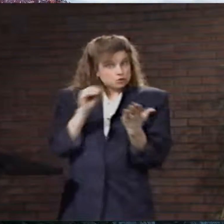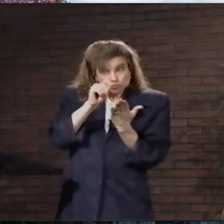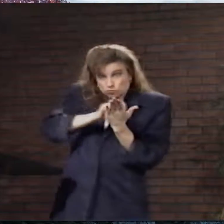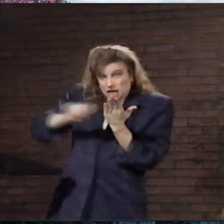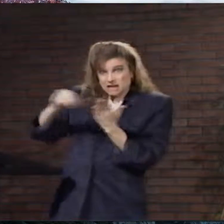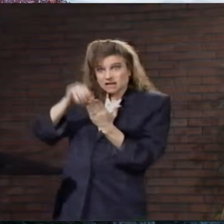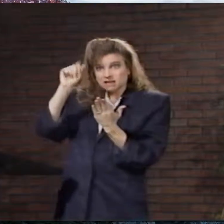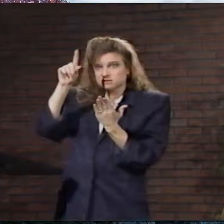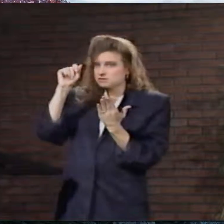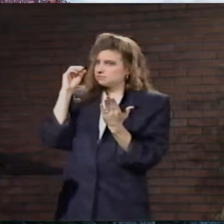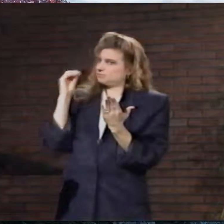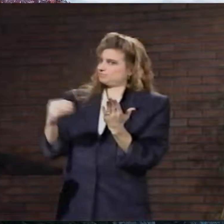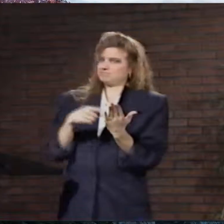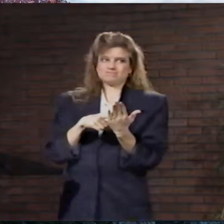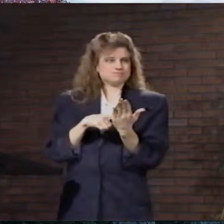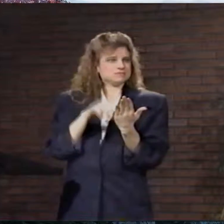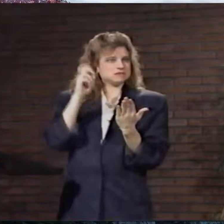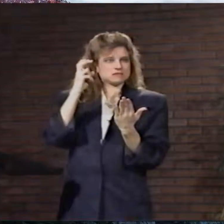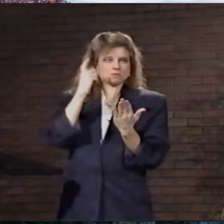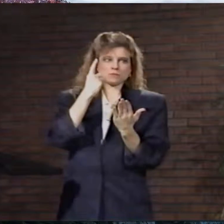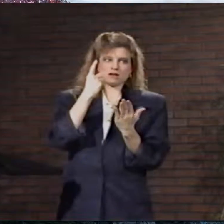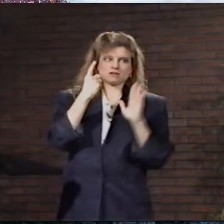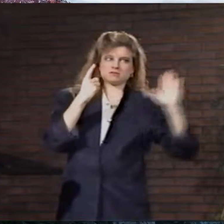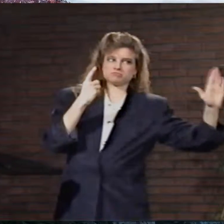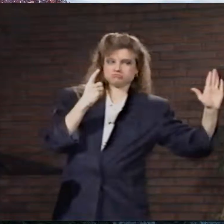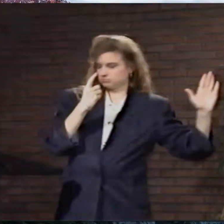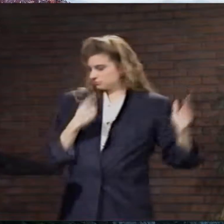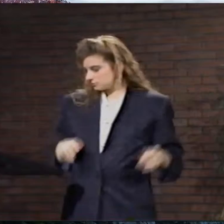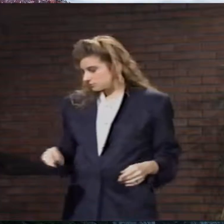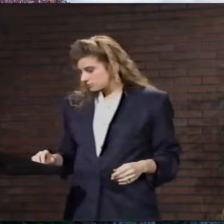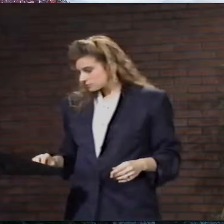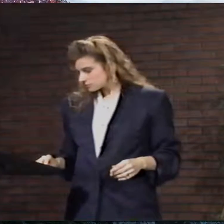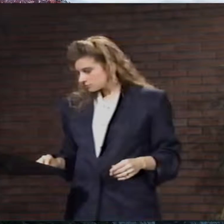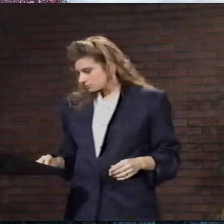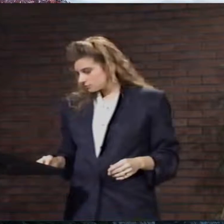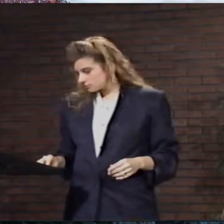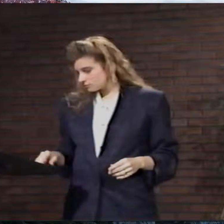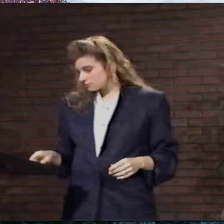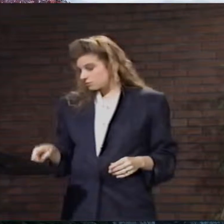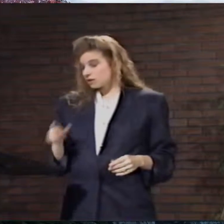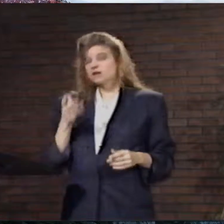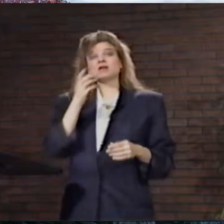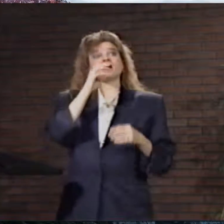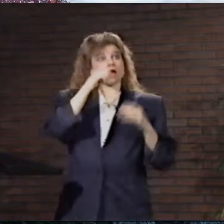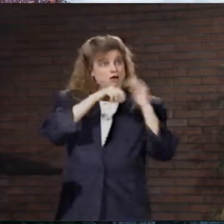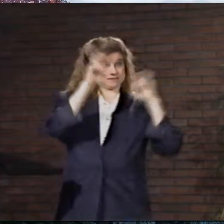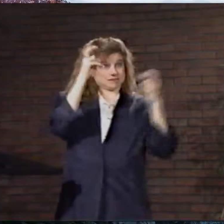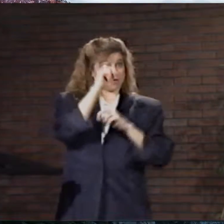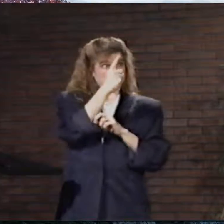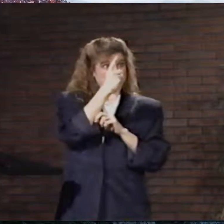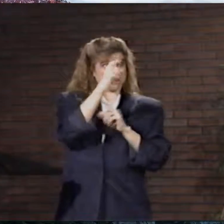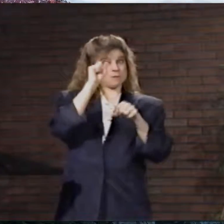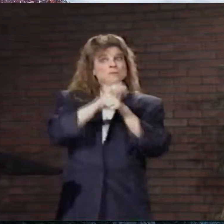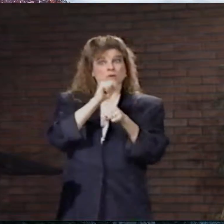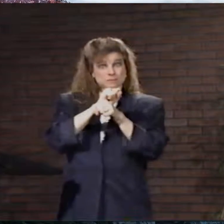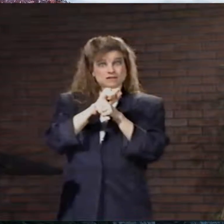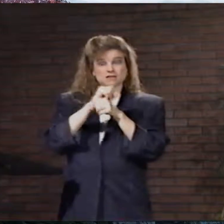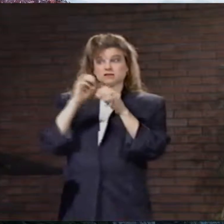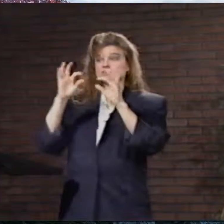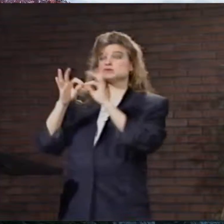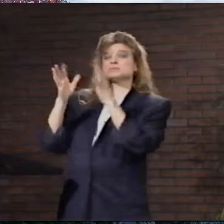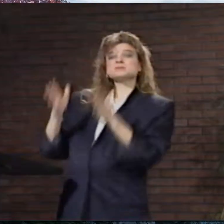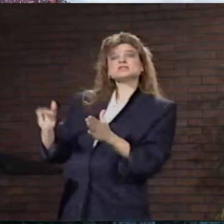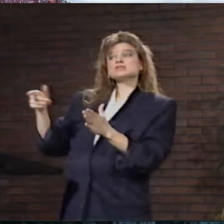The SC has certifications, but the ADA doesn't require a certification to be considered a qualified interpreter.